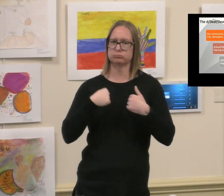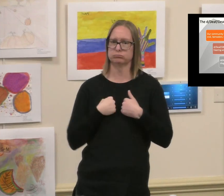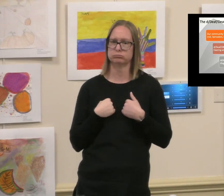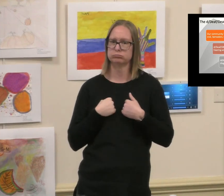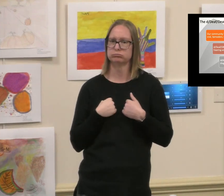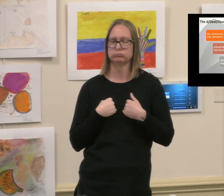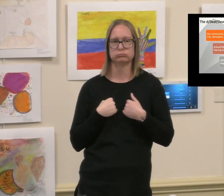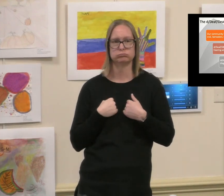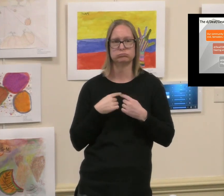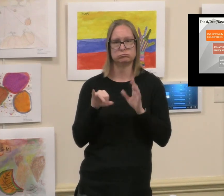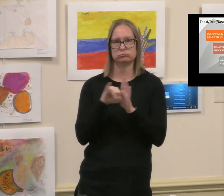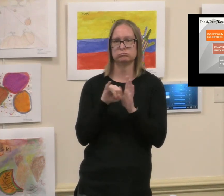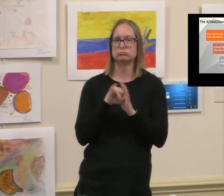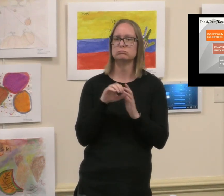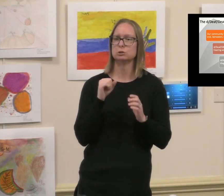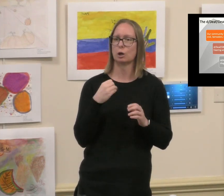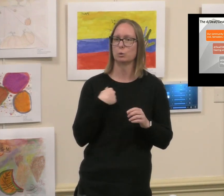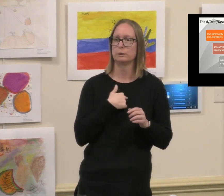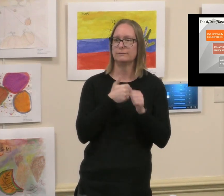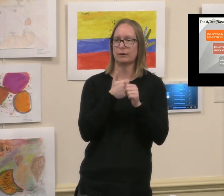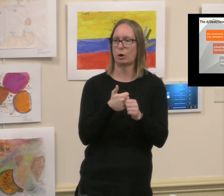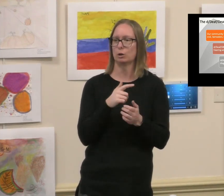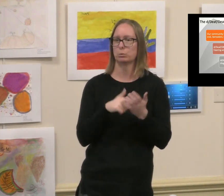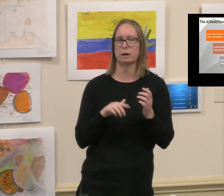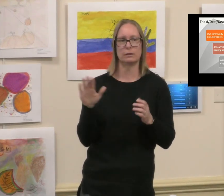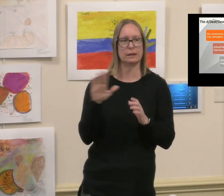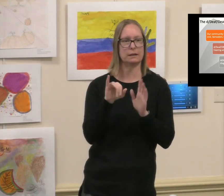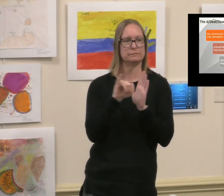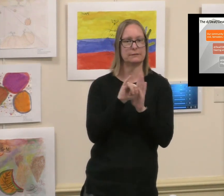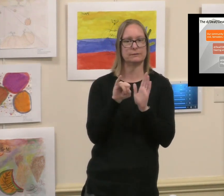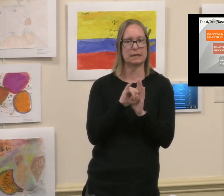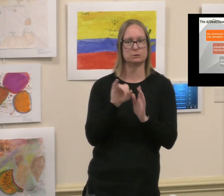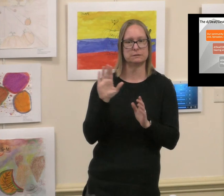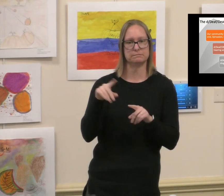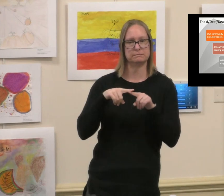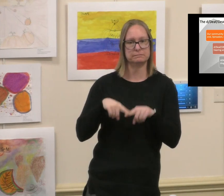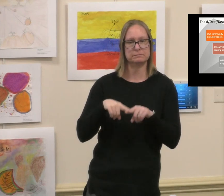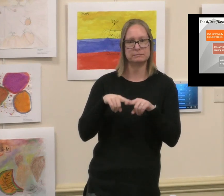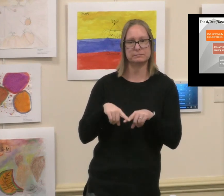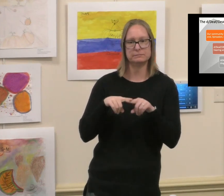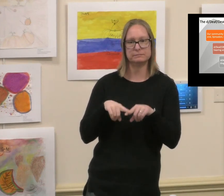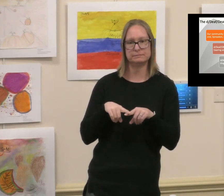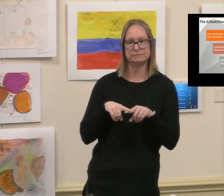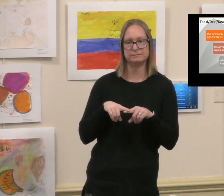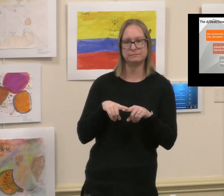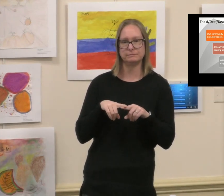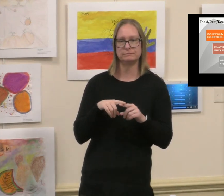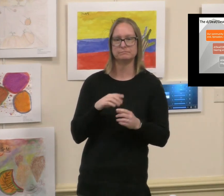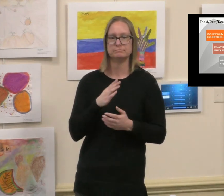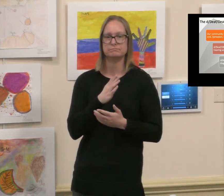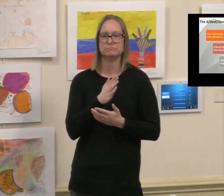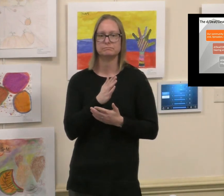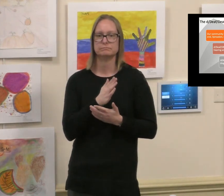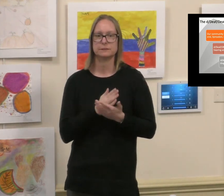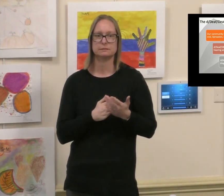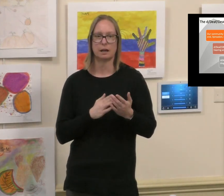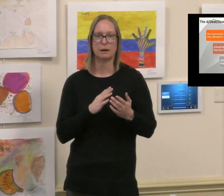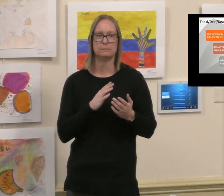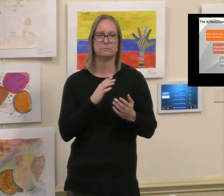And some hard of hearing people identify as deaf as well. So it's important to follow how they describe themselves and their identity.